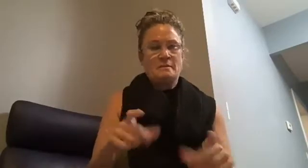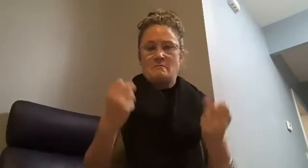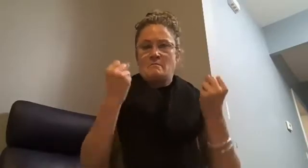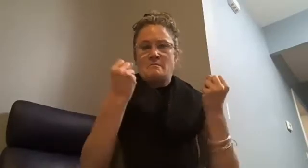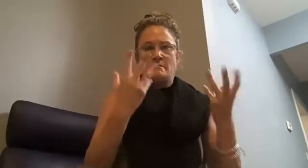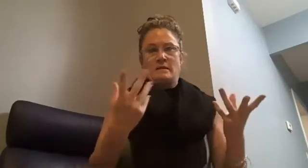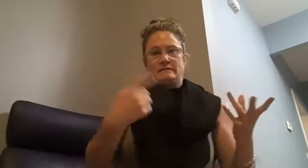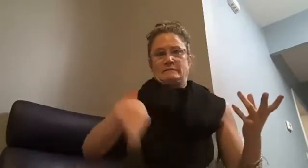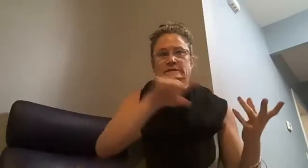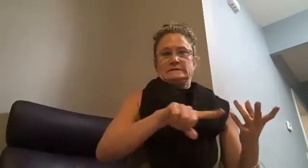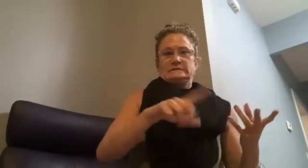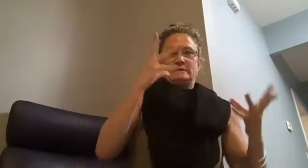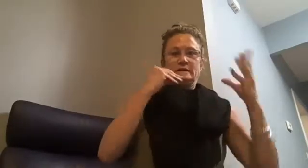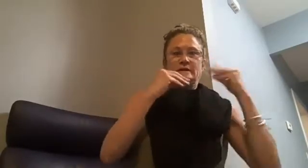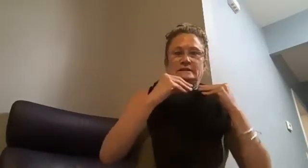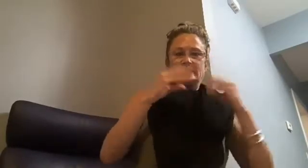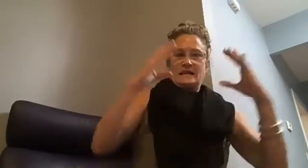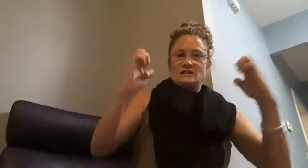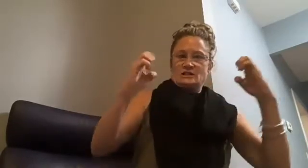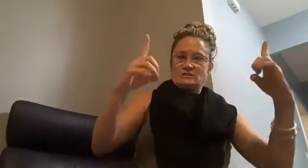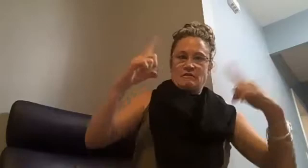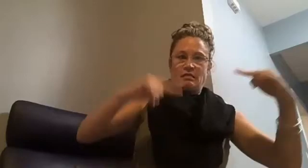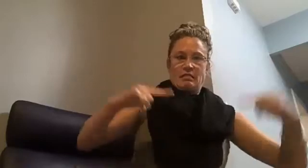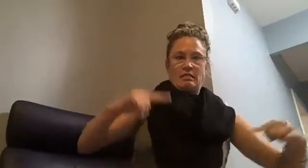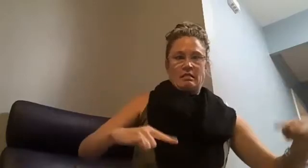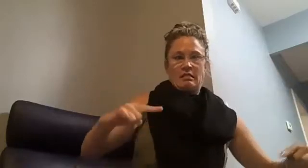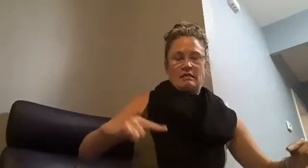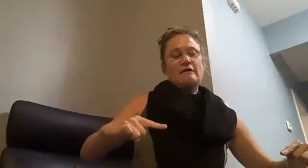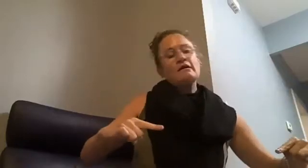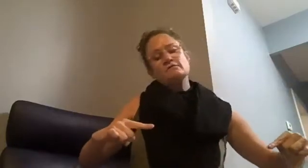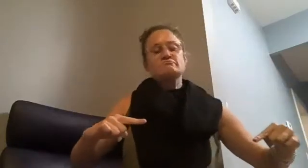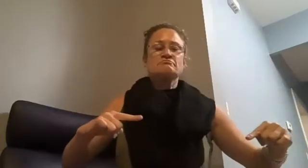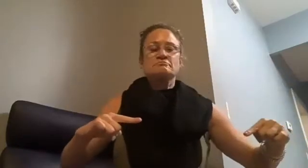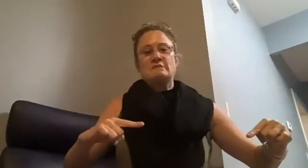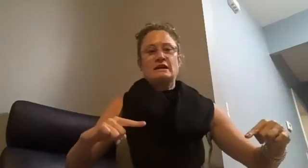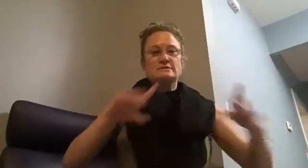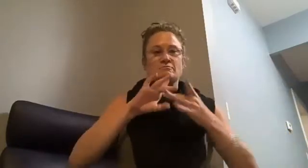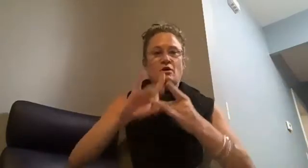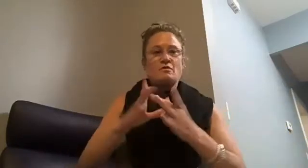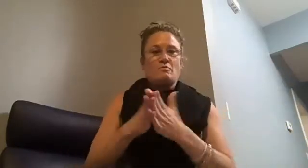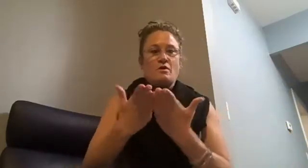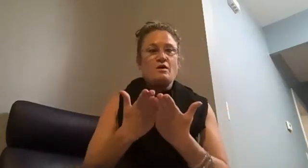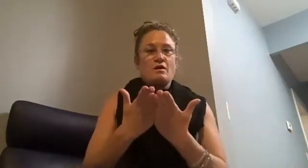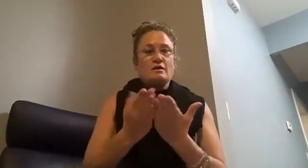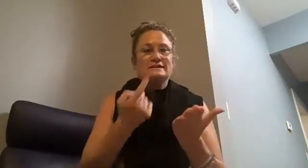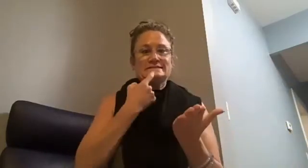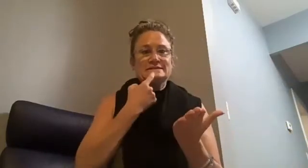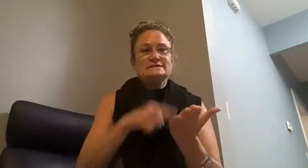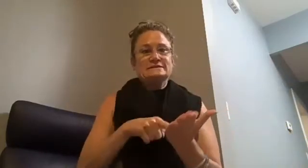something that we call something of an educational variety. And again, it's a part of the book that's basically saying that after a period of time,